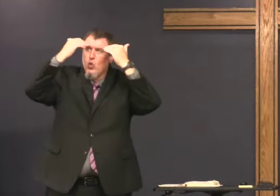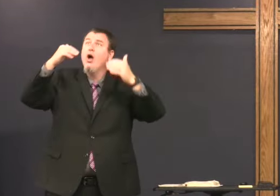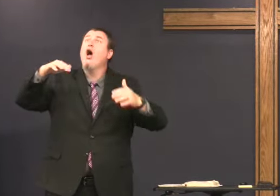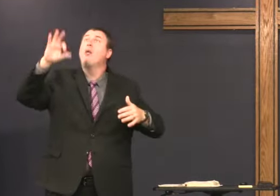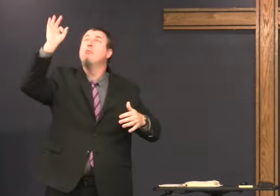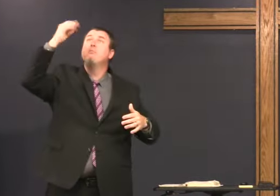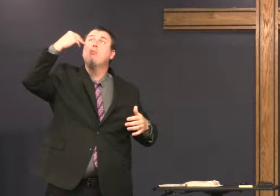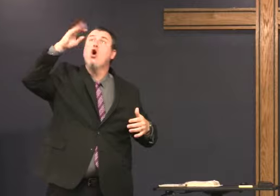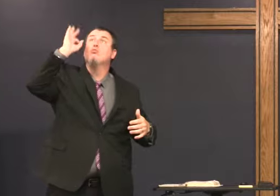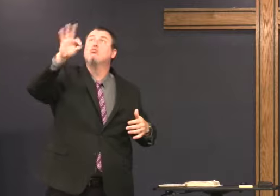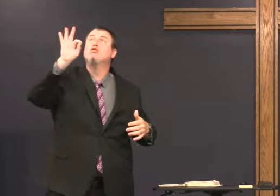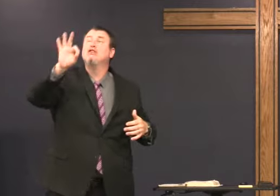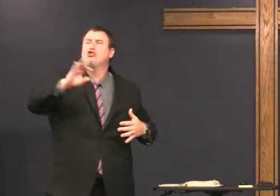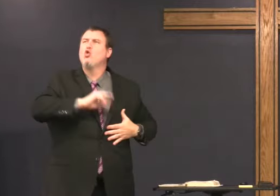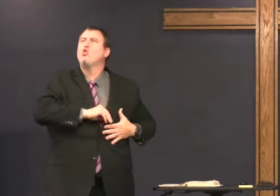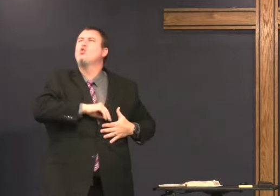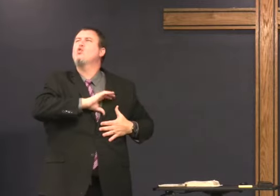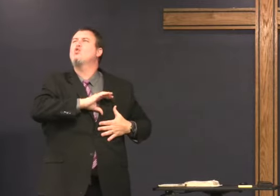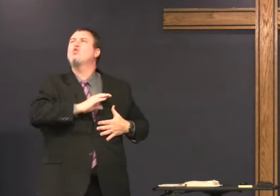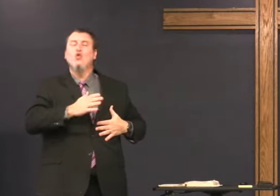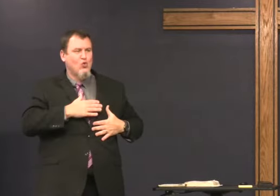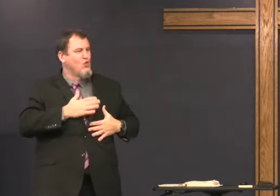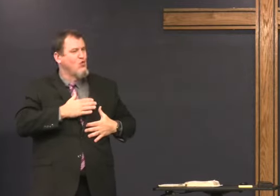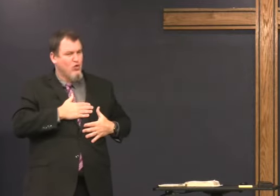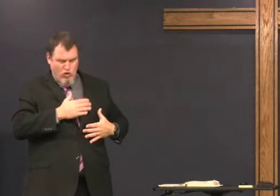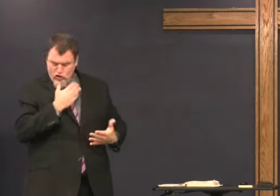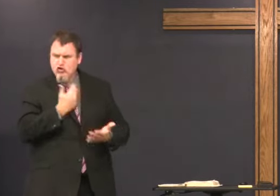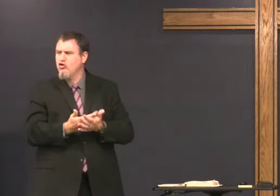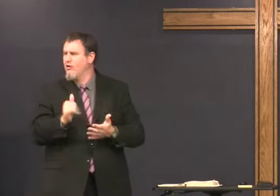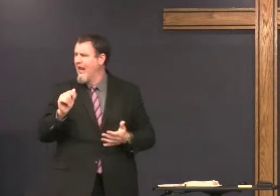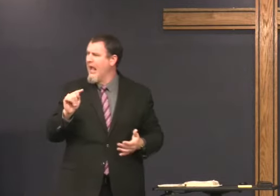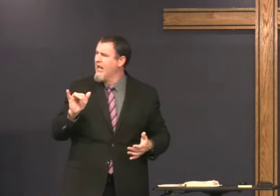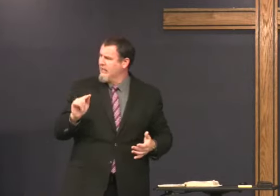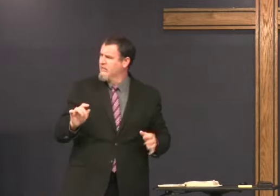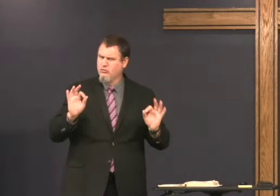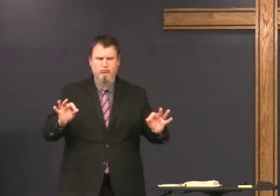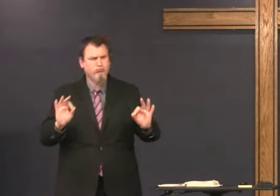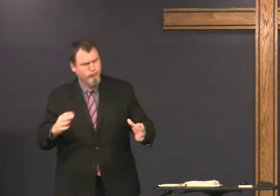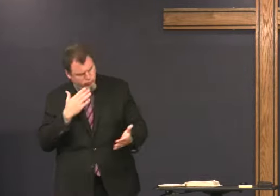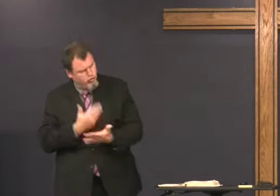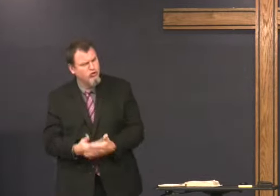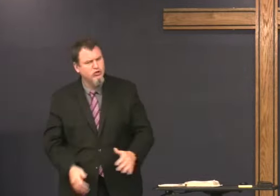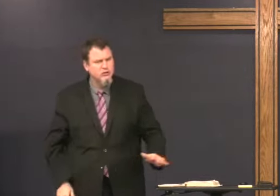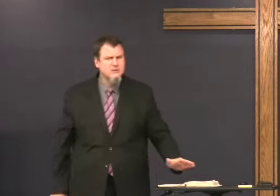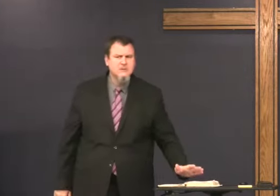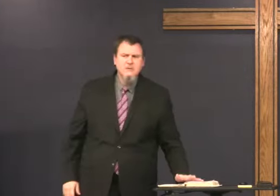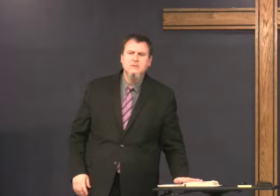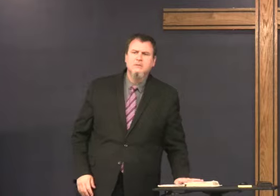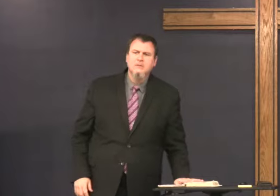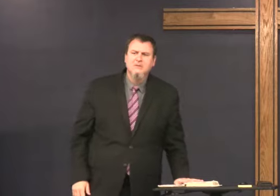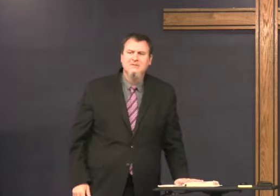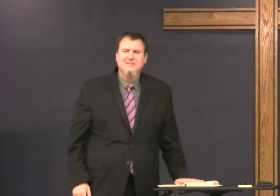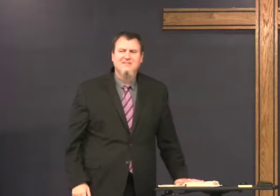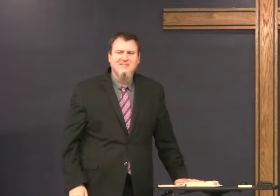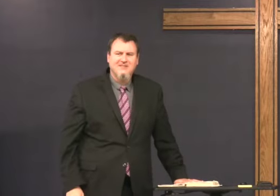and know it. I got your preaching. It has filled my heart. I feel energized. I'm good for the week.